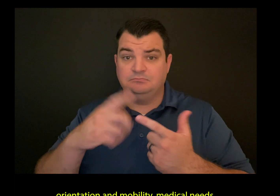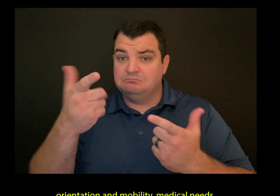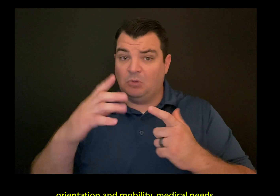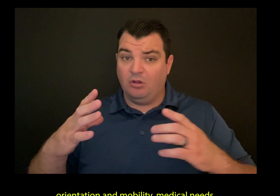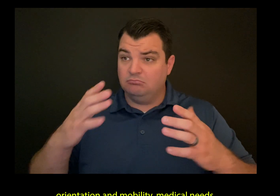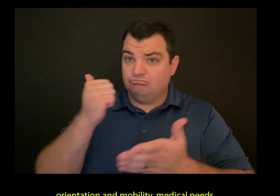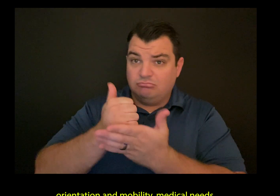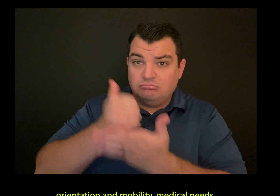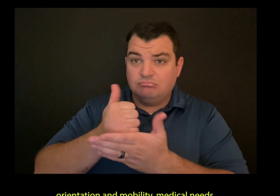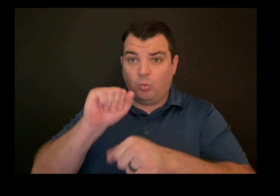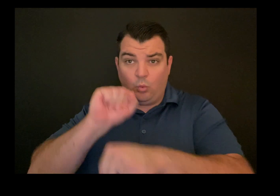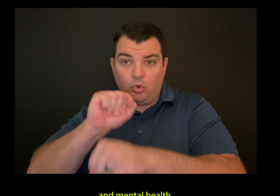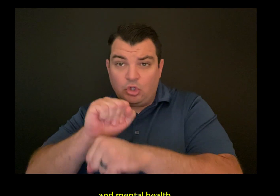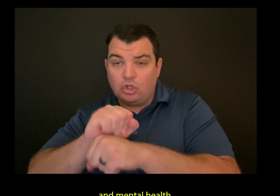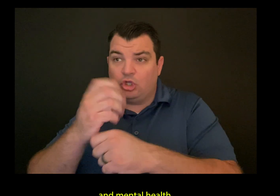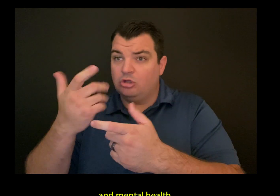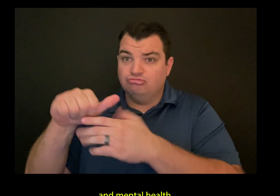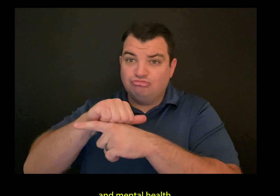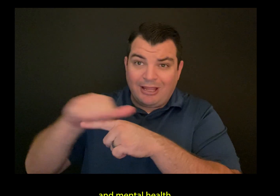mobility, medical needs, and mental health.